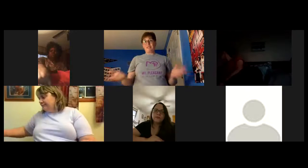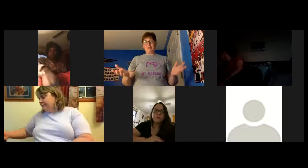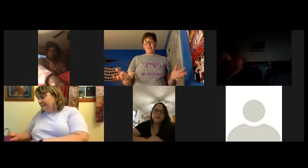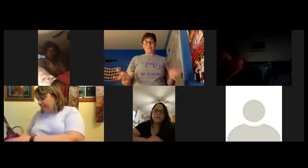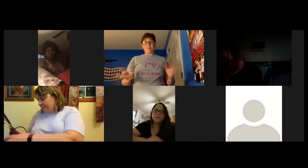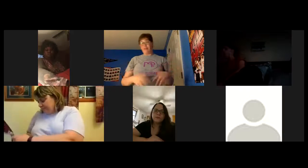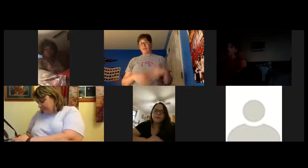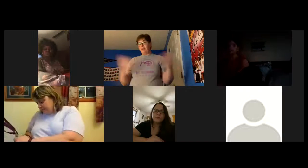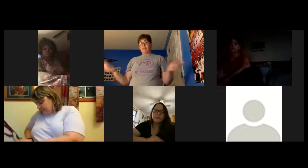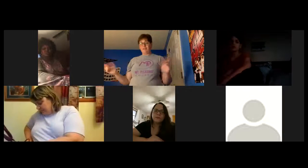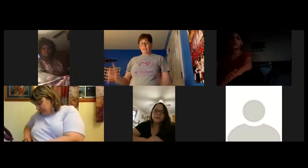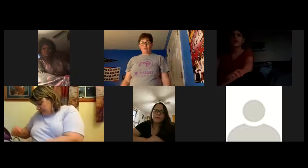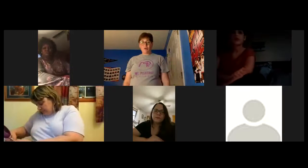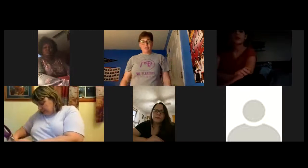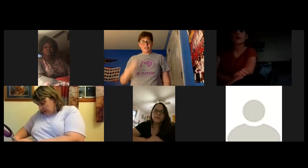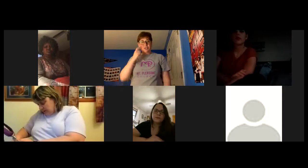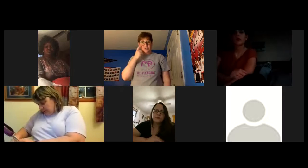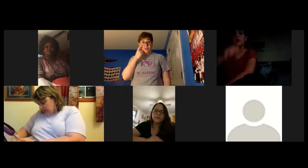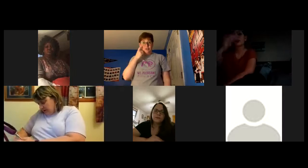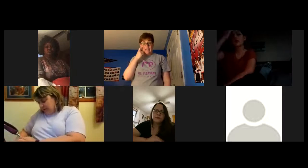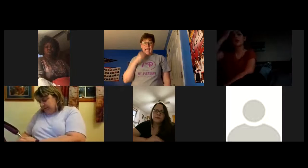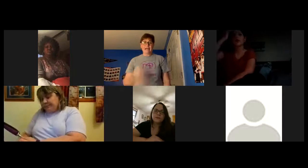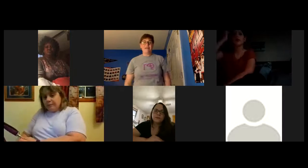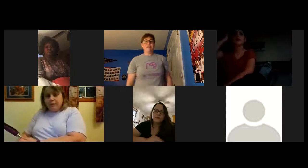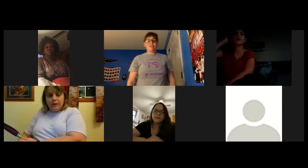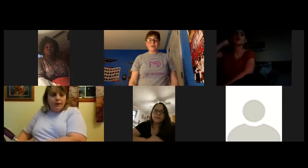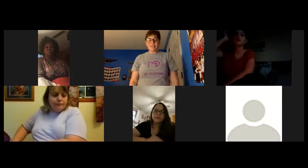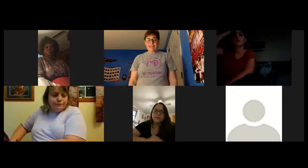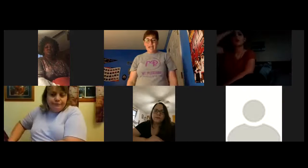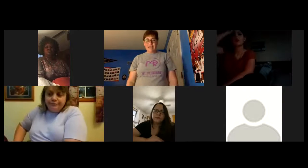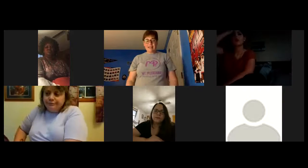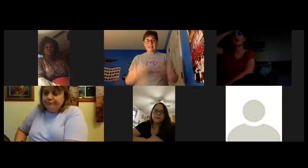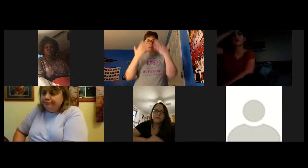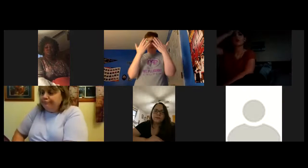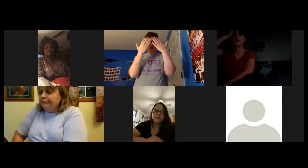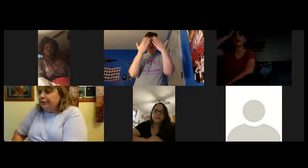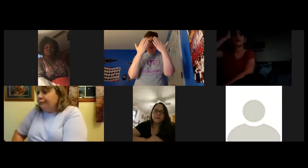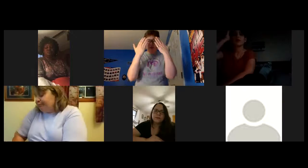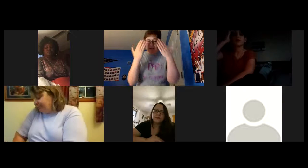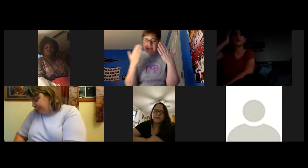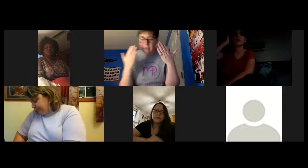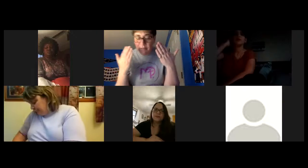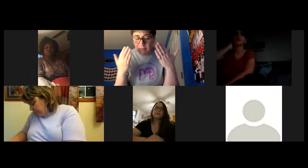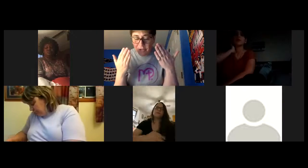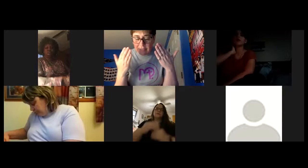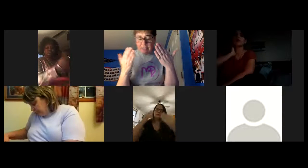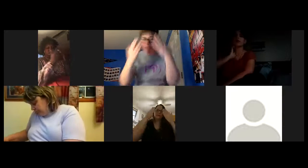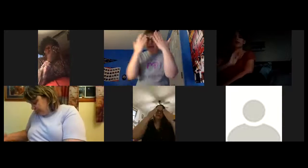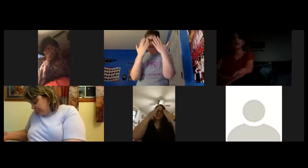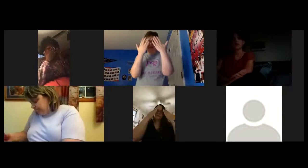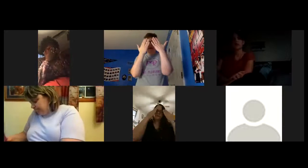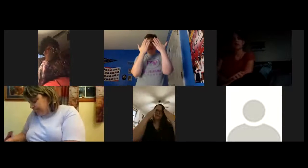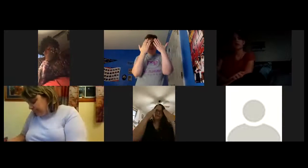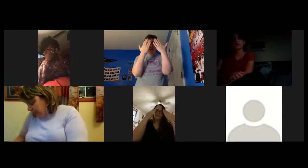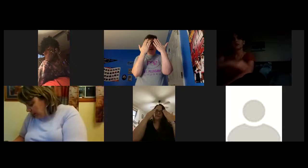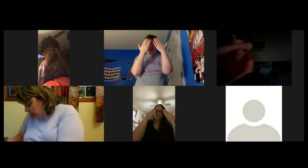got just a big plethora of words that you can use for sad. So sad is simply you're putting your hands up, and I'm trying to see,